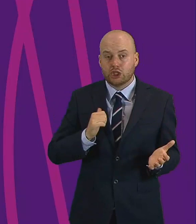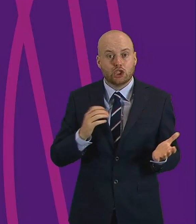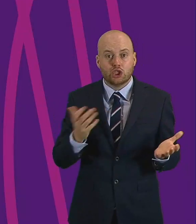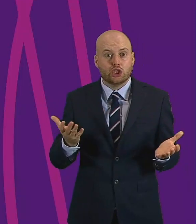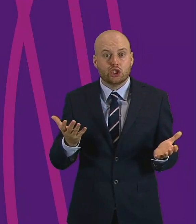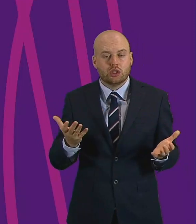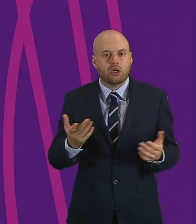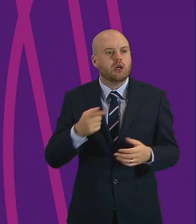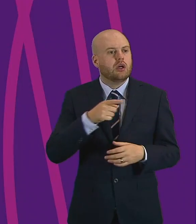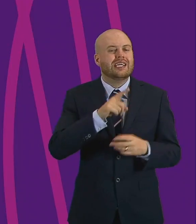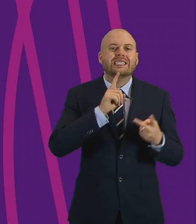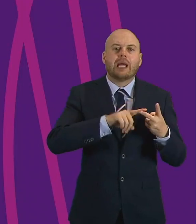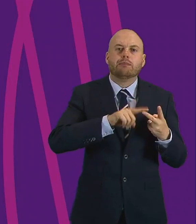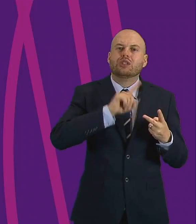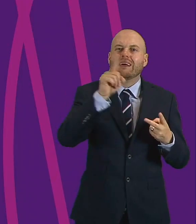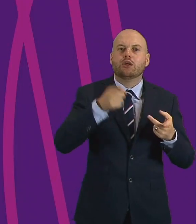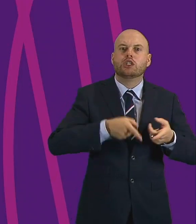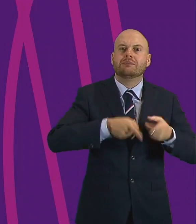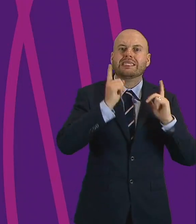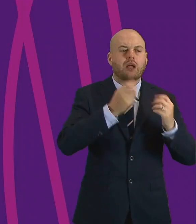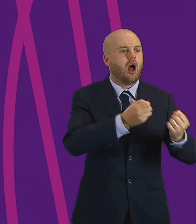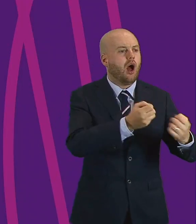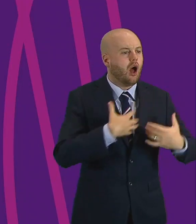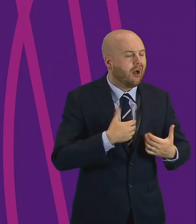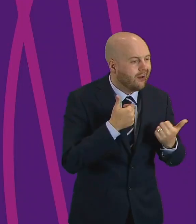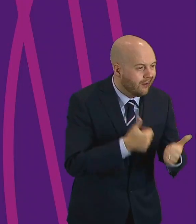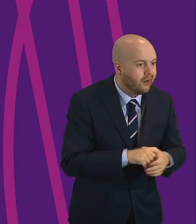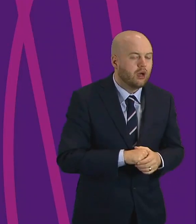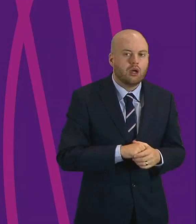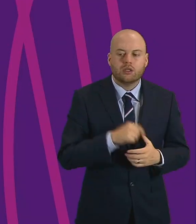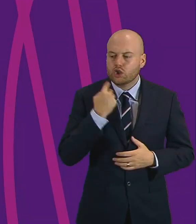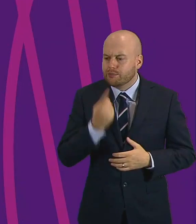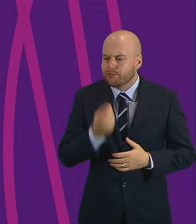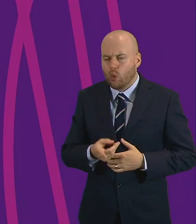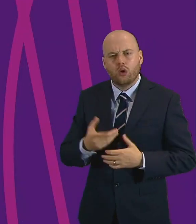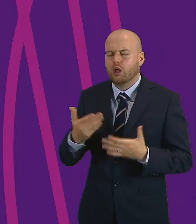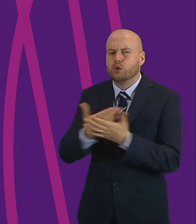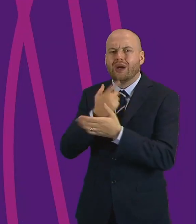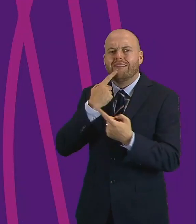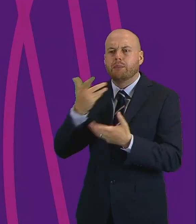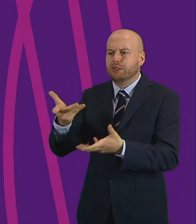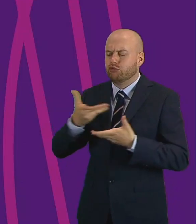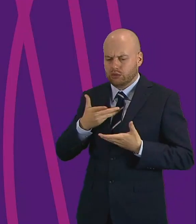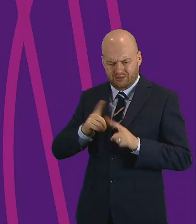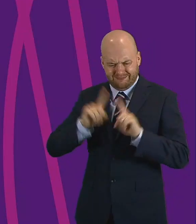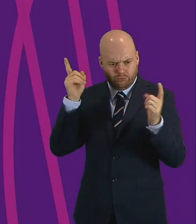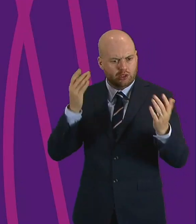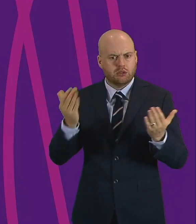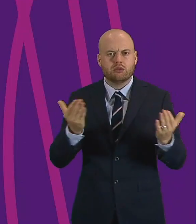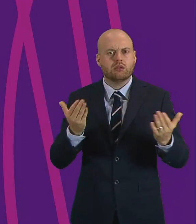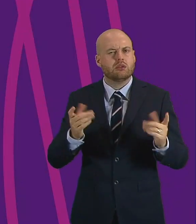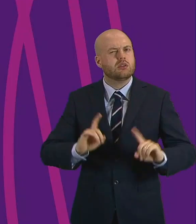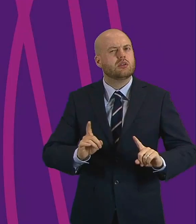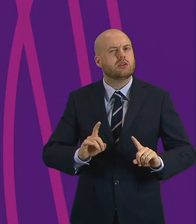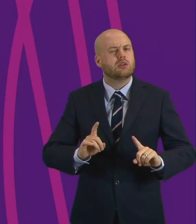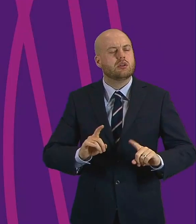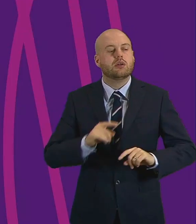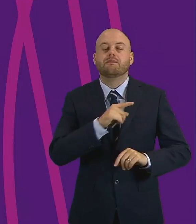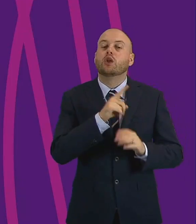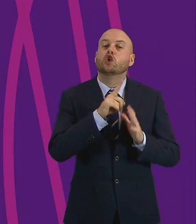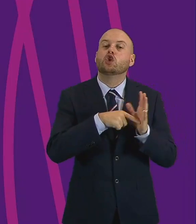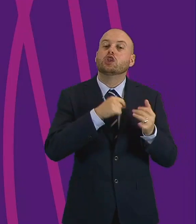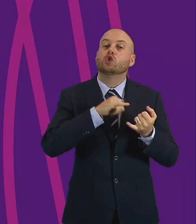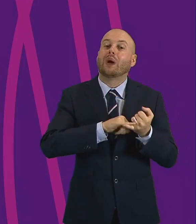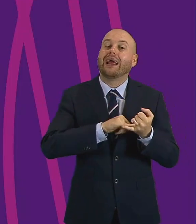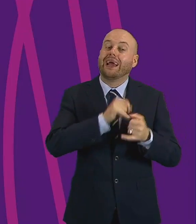Minister says one thing, the next day the First Minister says another. And John Swinney had implied that we'd see blended learning